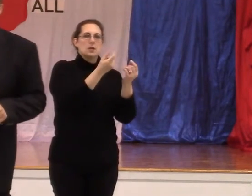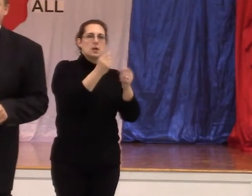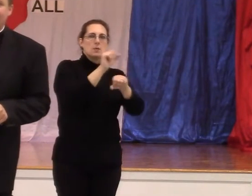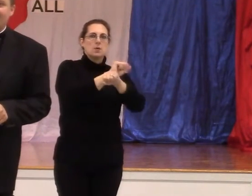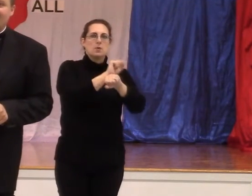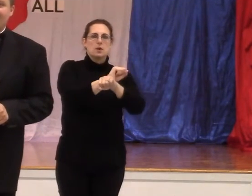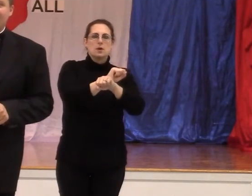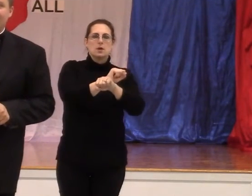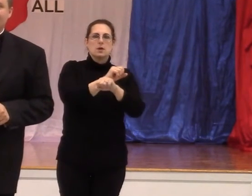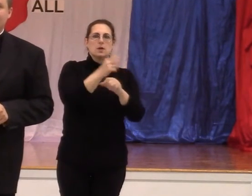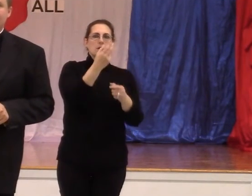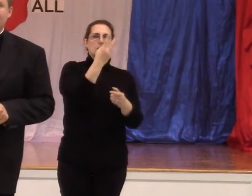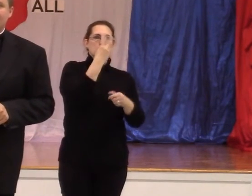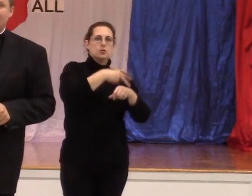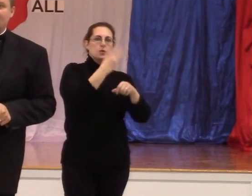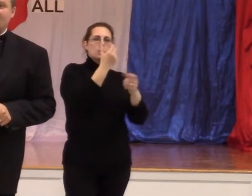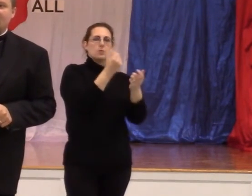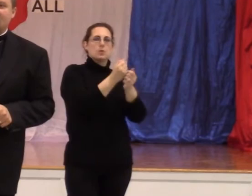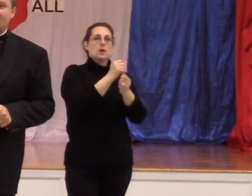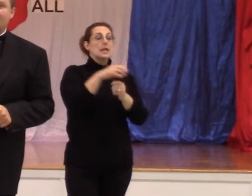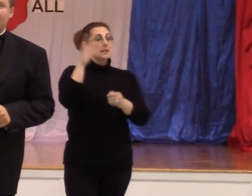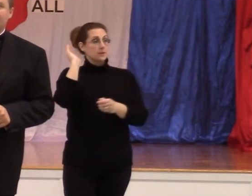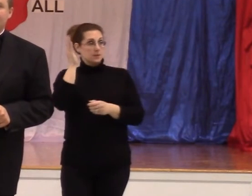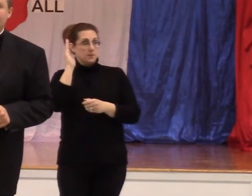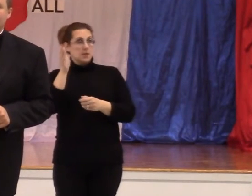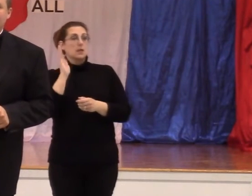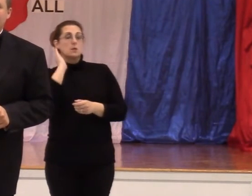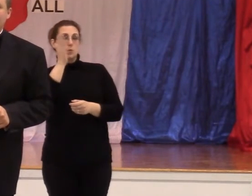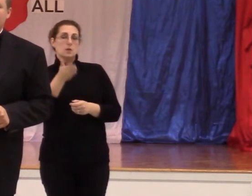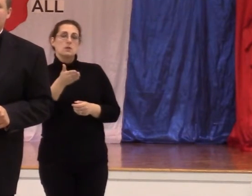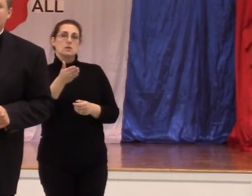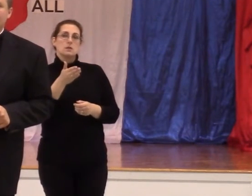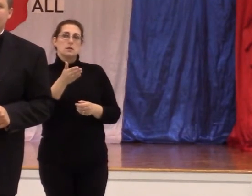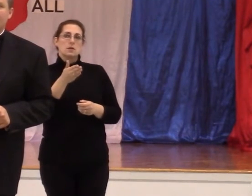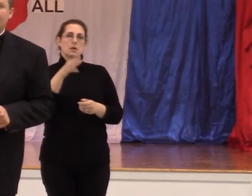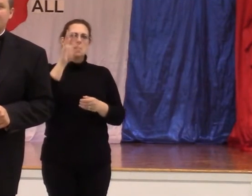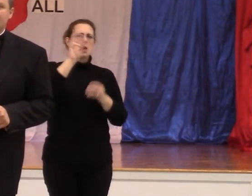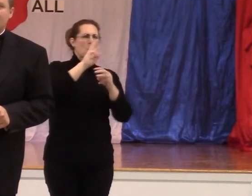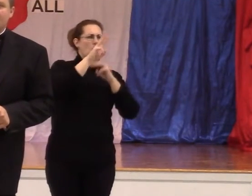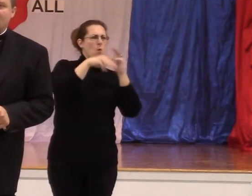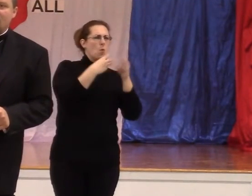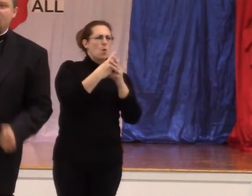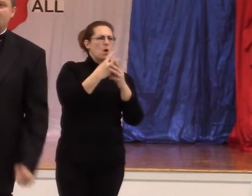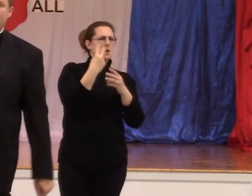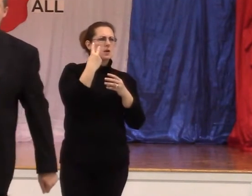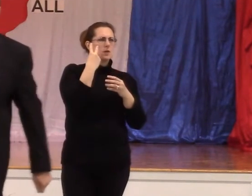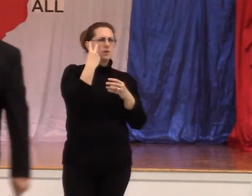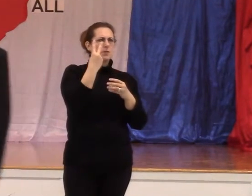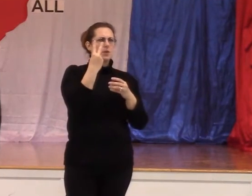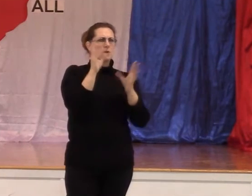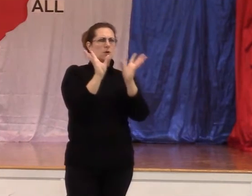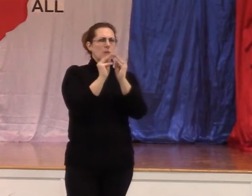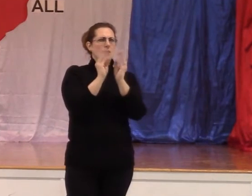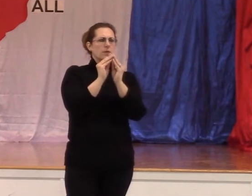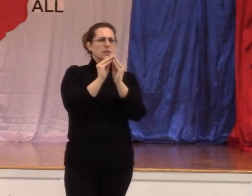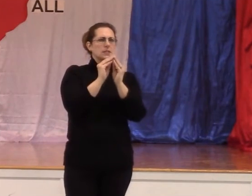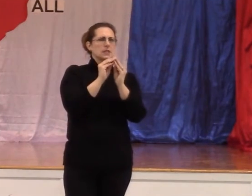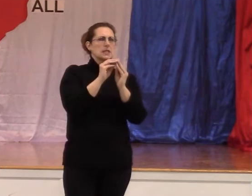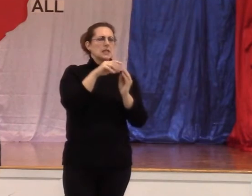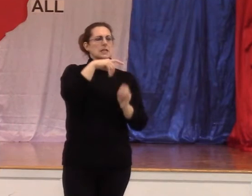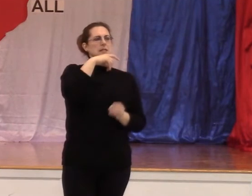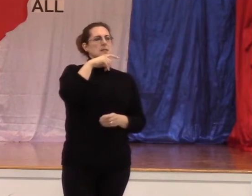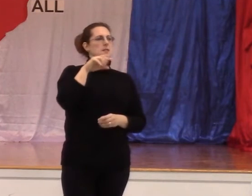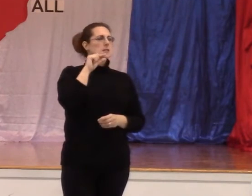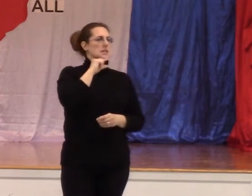not only here, attending here and listening, but he'll be speaking at the conference, the Worldview Conference in San Antonio, right? Yeah,